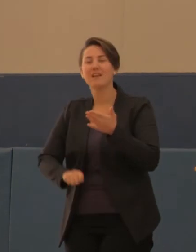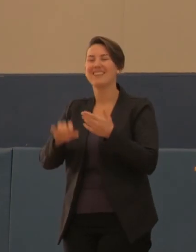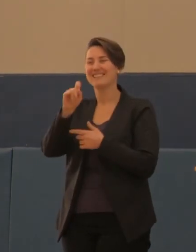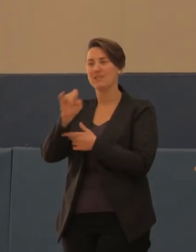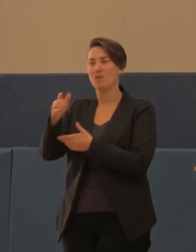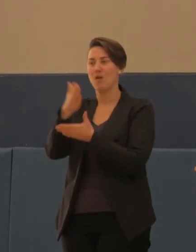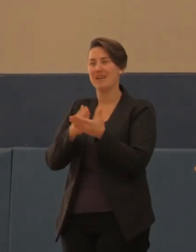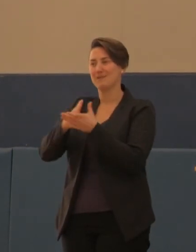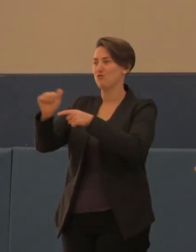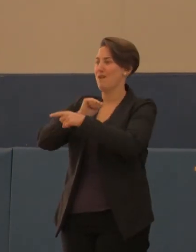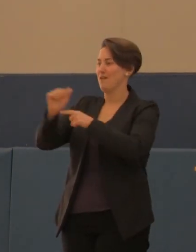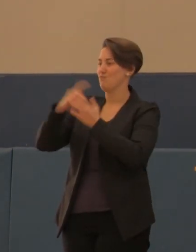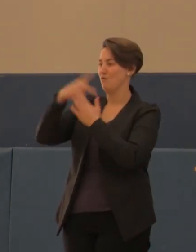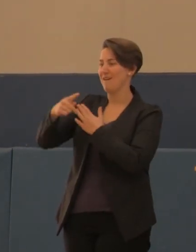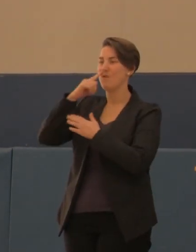state employees.